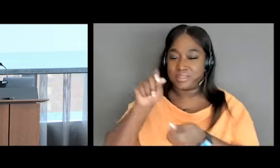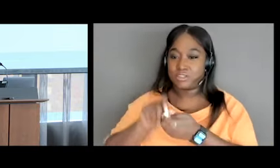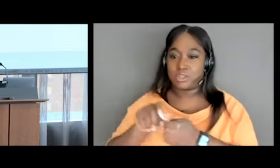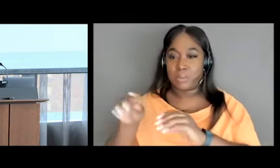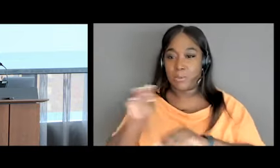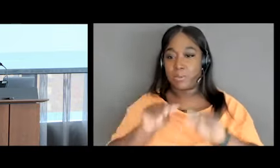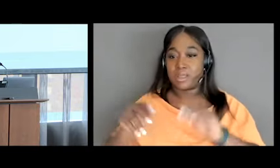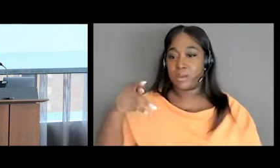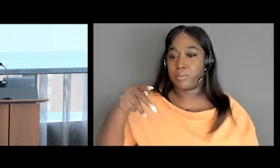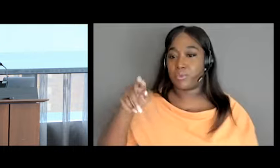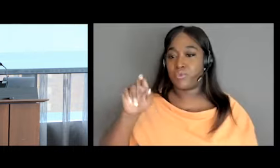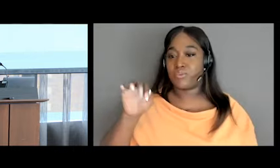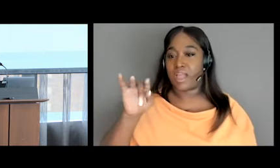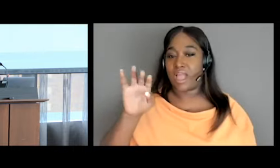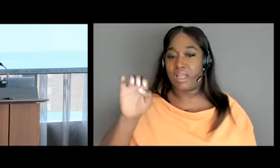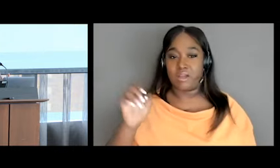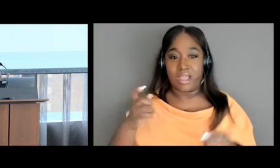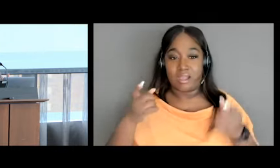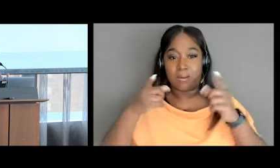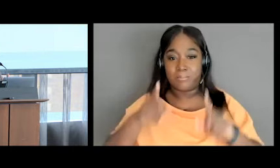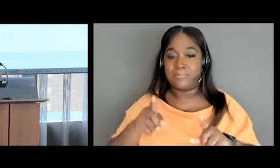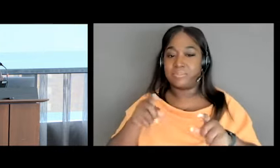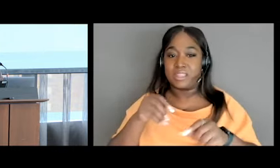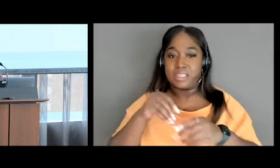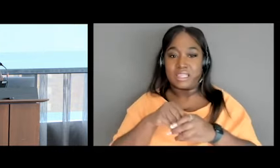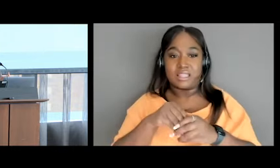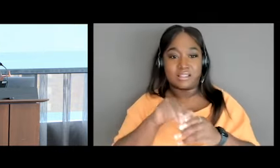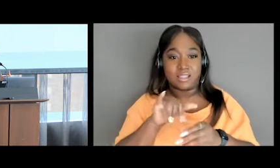told us their maximum uphill incline is